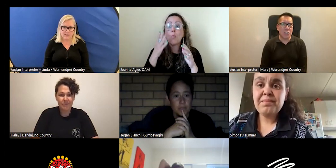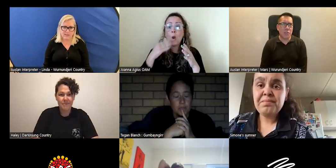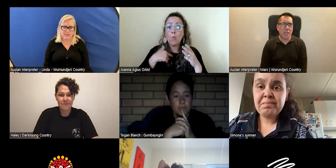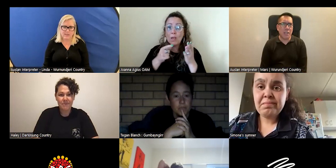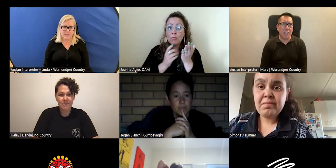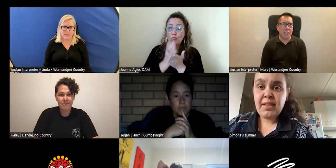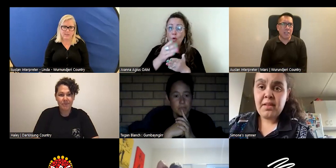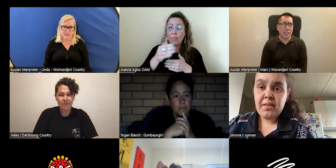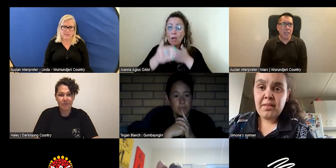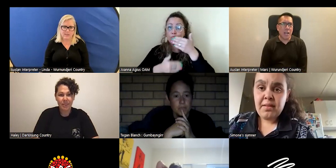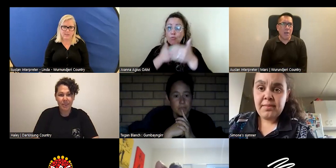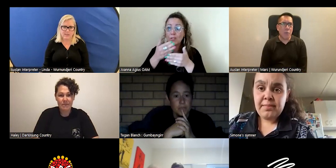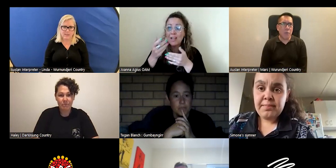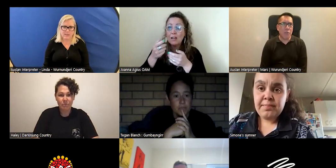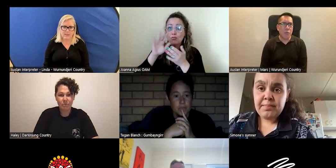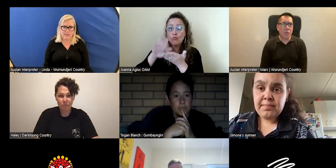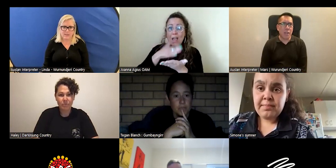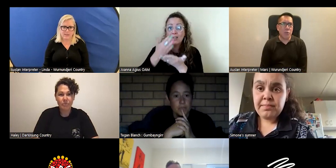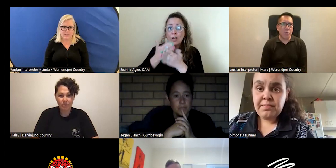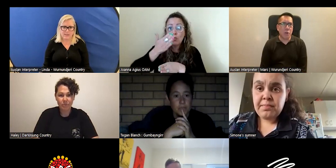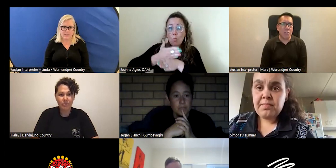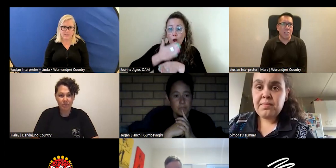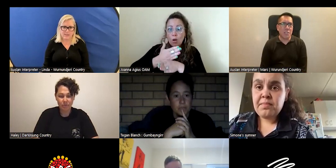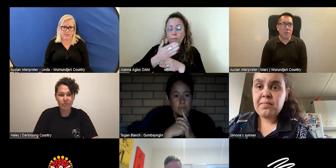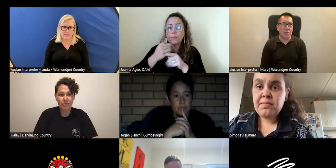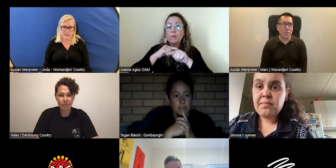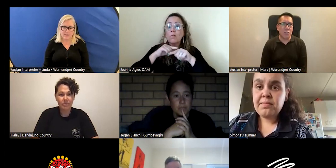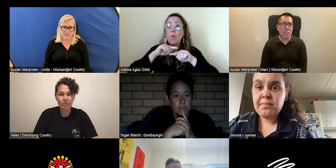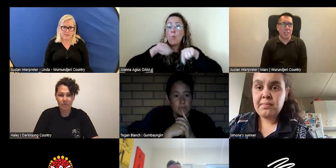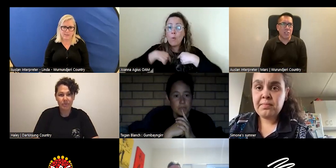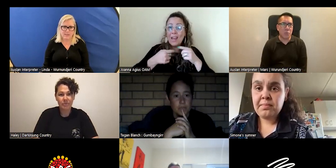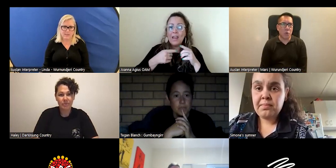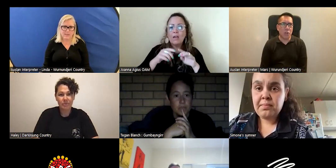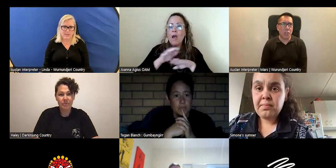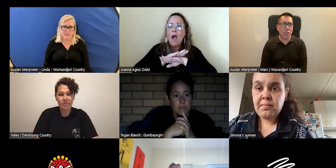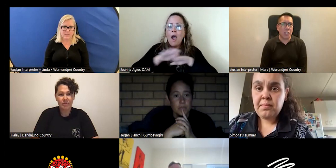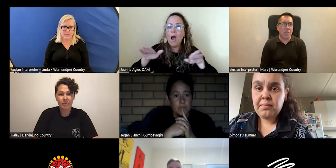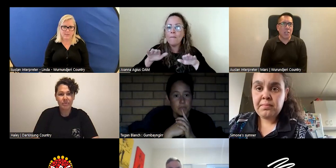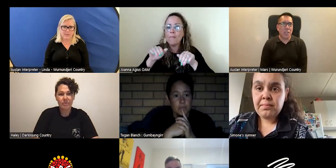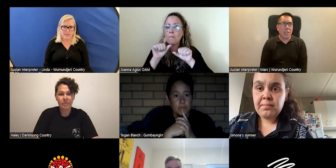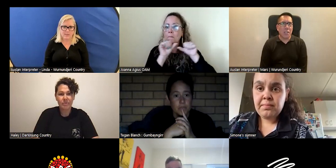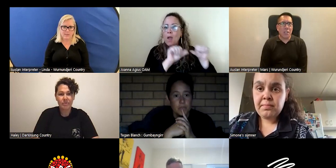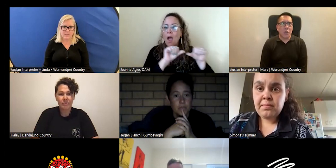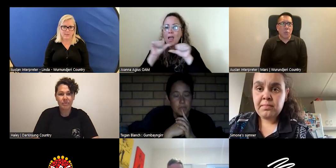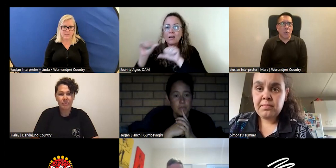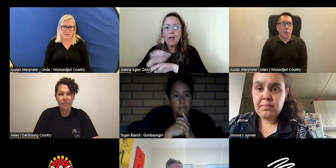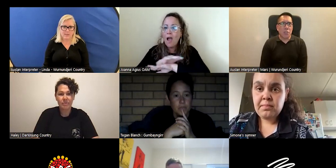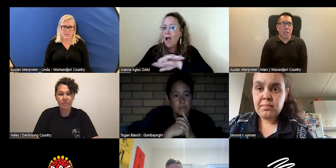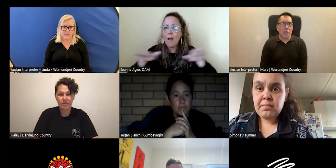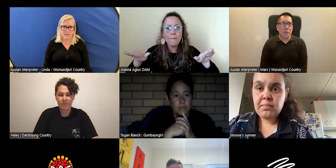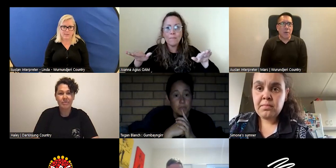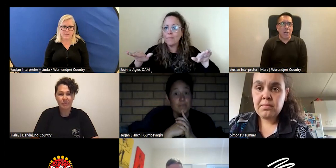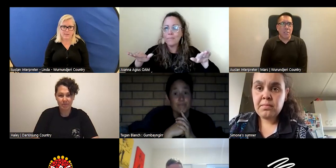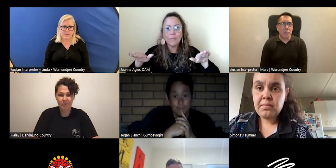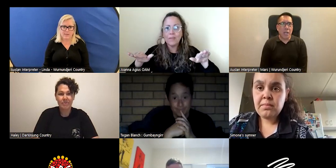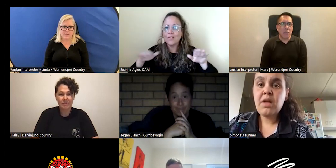Expression Australia. When we went through that actual process, did the translation work, we weren't allowed